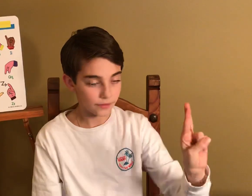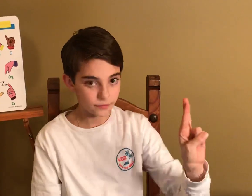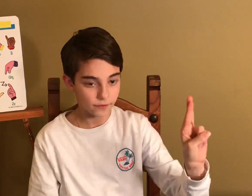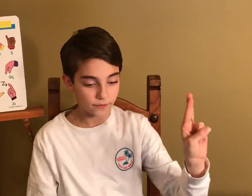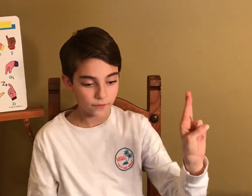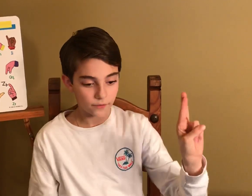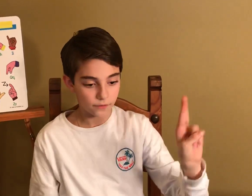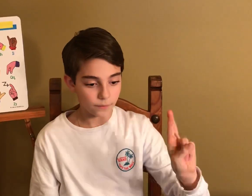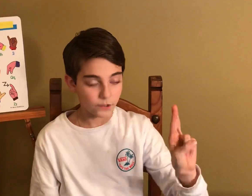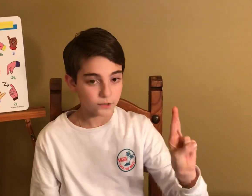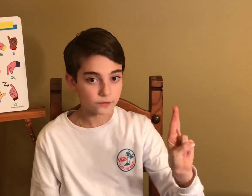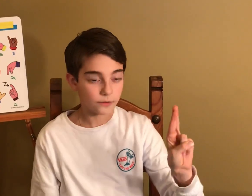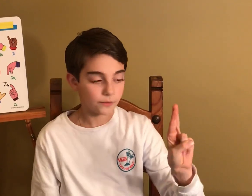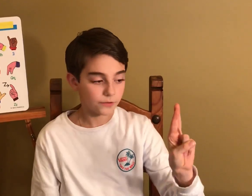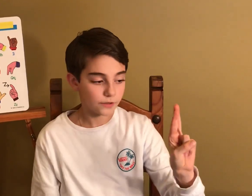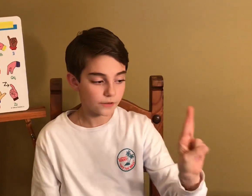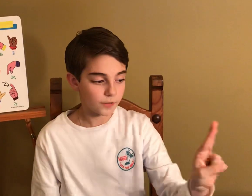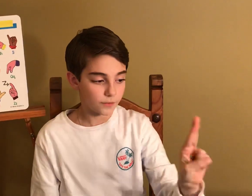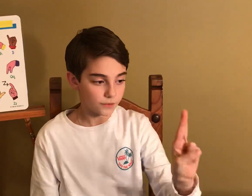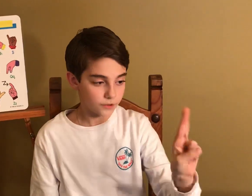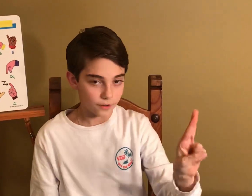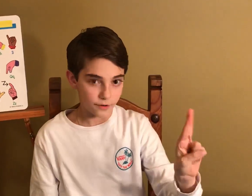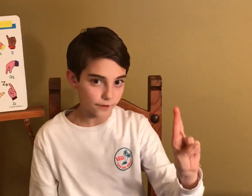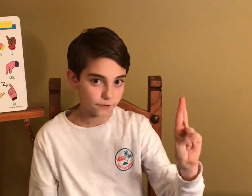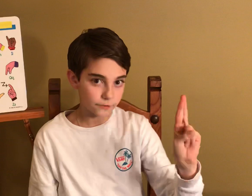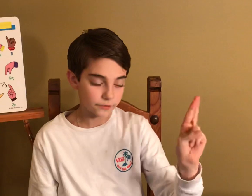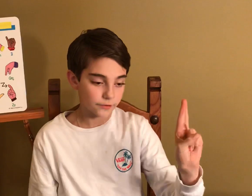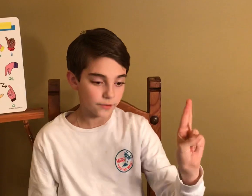this, and there are a bunch of other ones that are similar to R, as you will see.